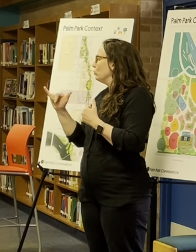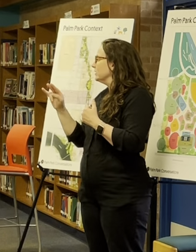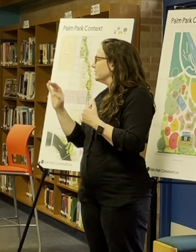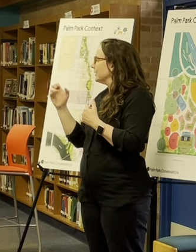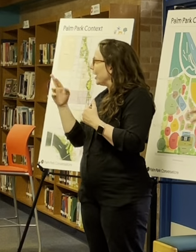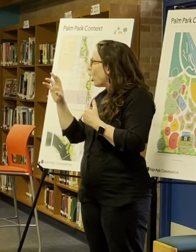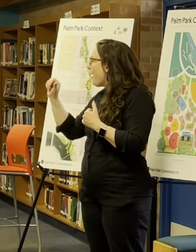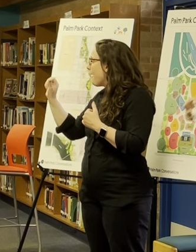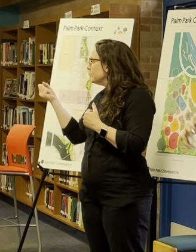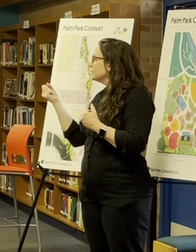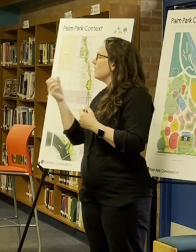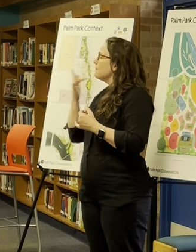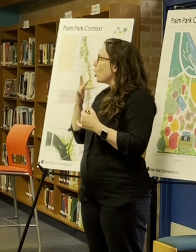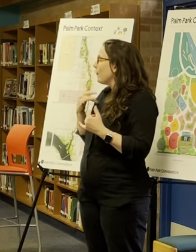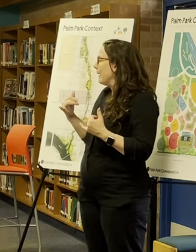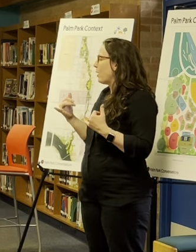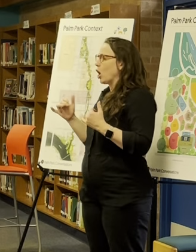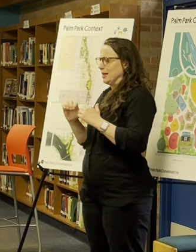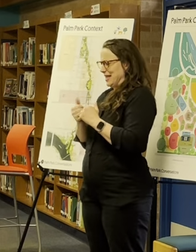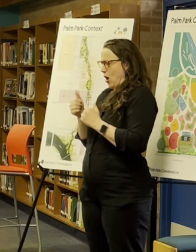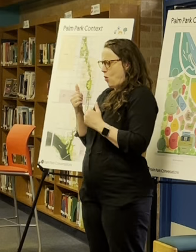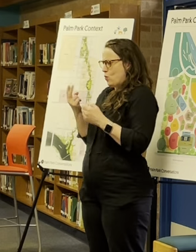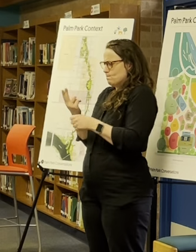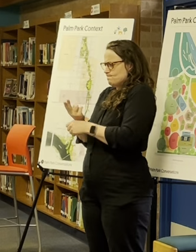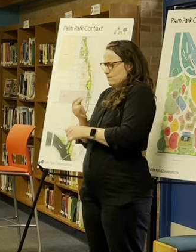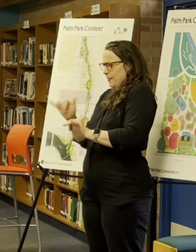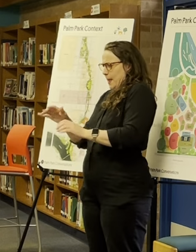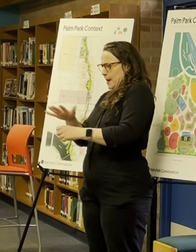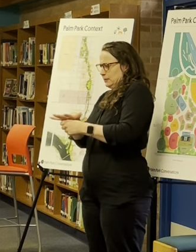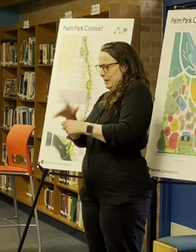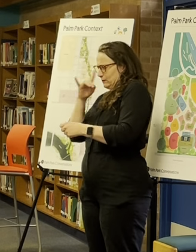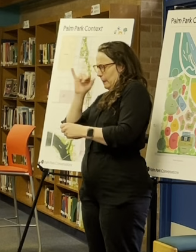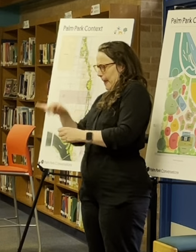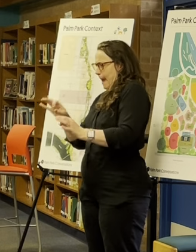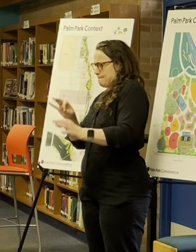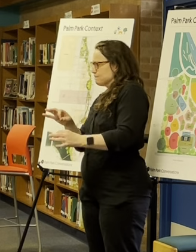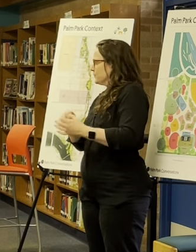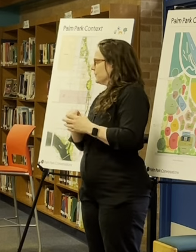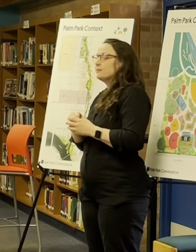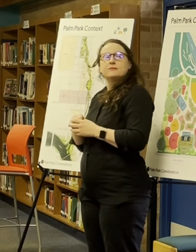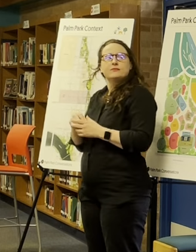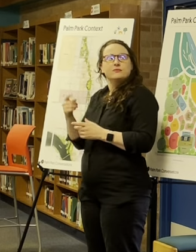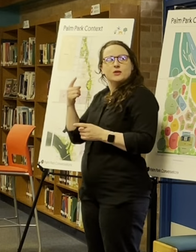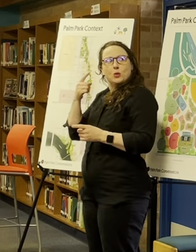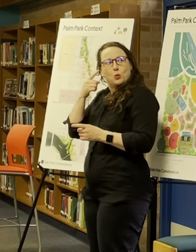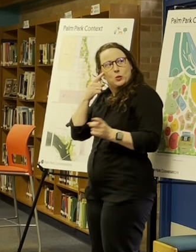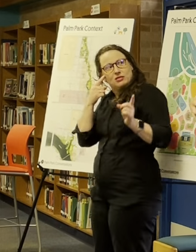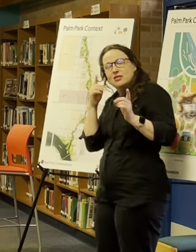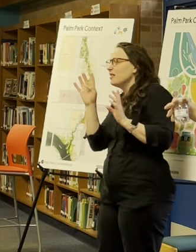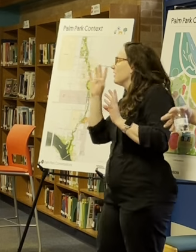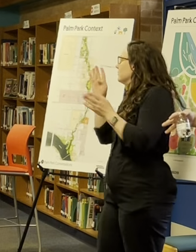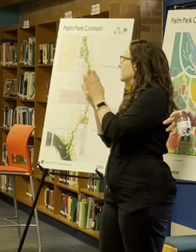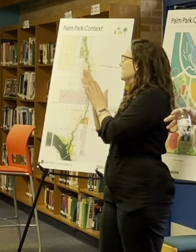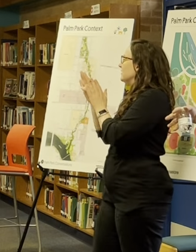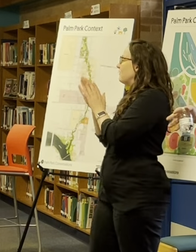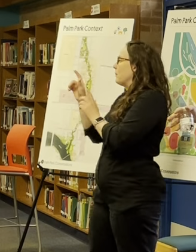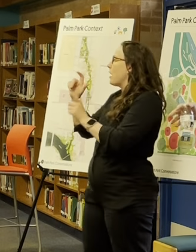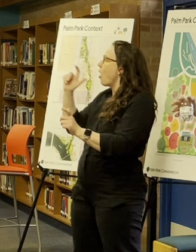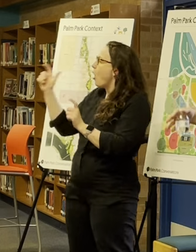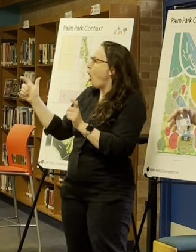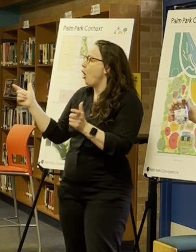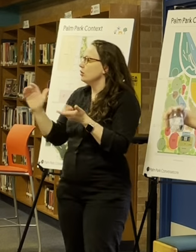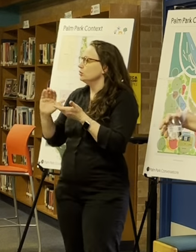parties? How do we let that be a space for all of that activity? So we think that developing some large